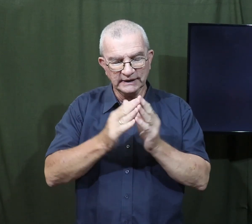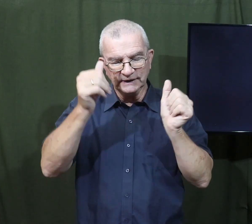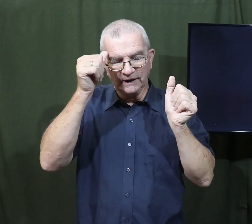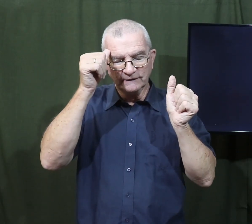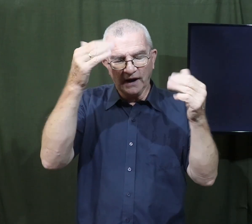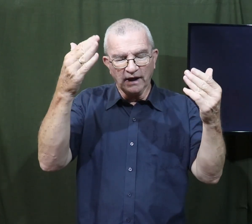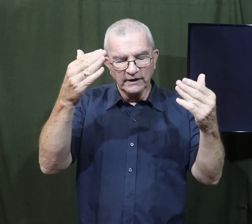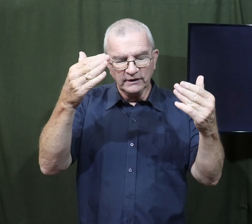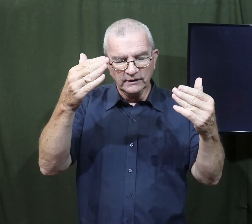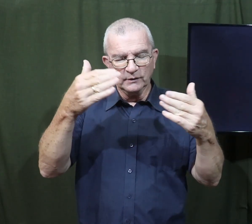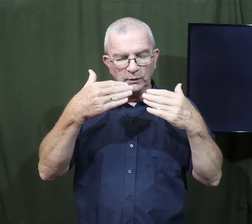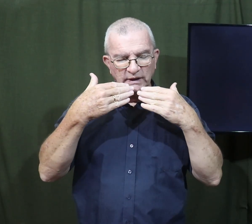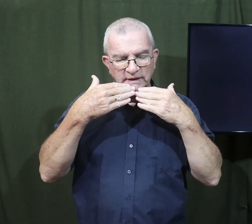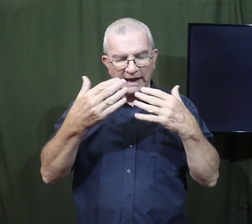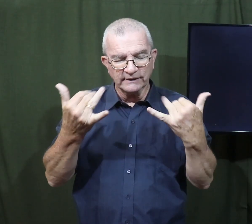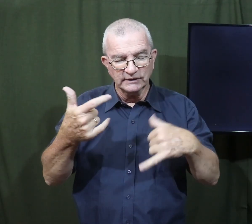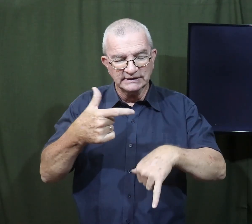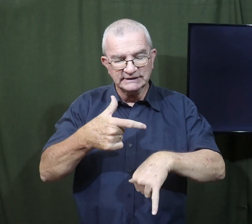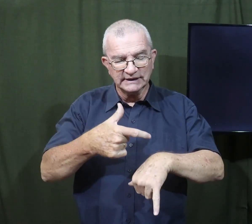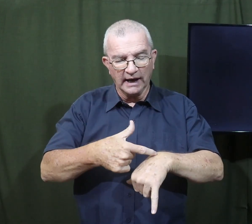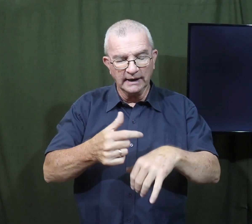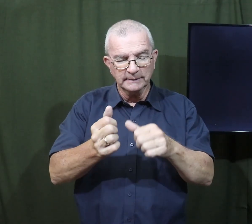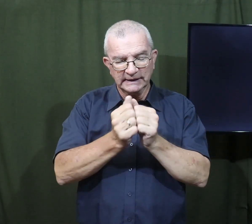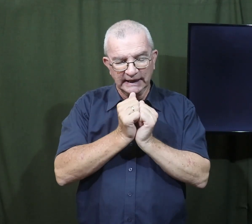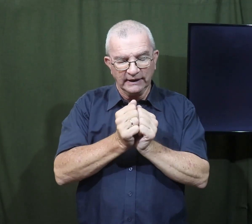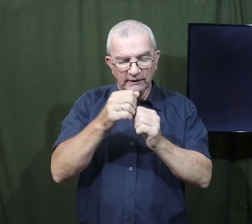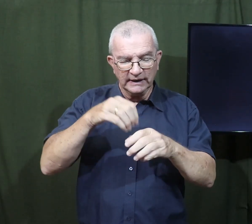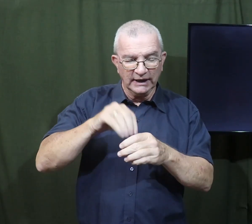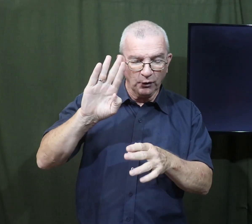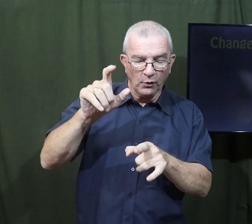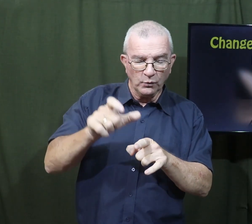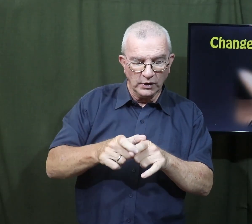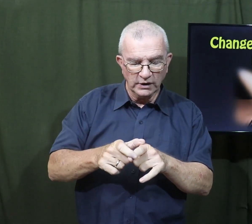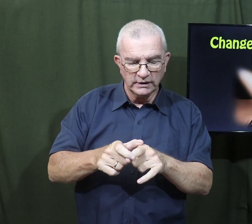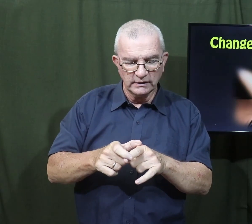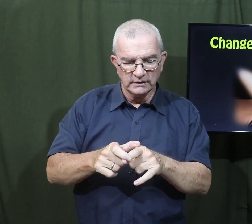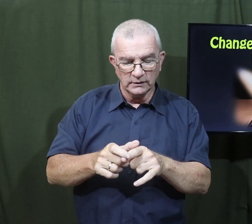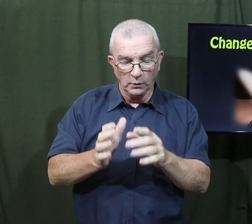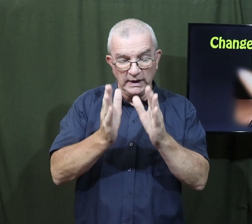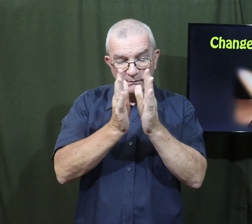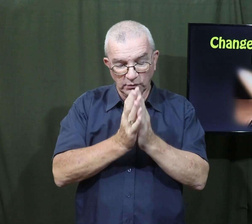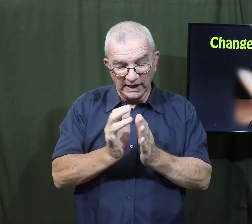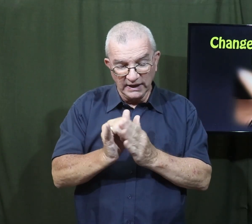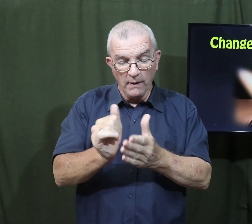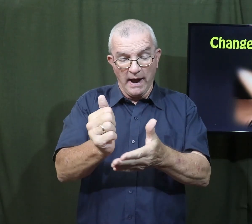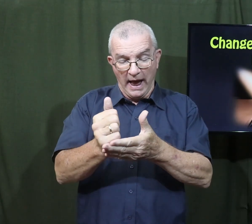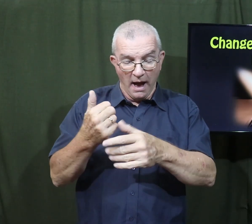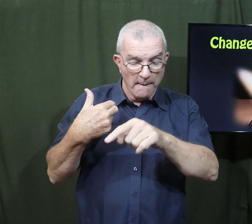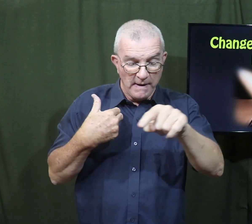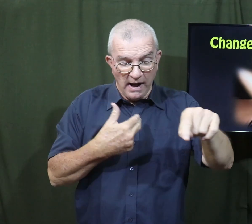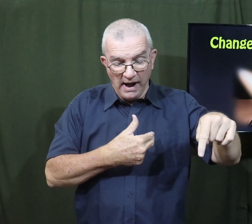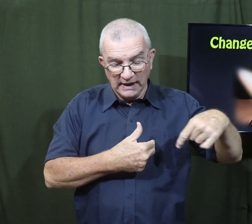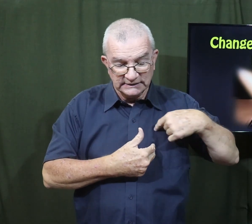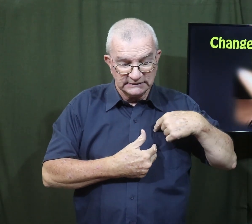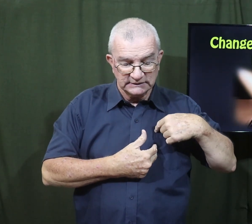Let's pray. Father, we thank you for this time together in your word. We pray that you would help